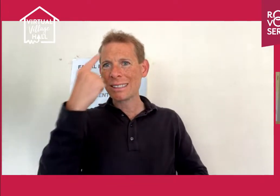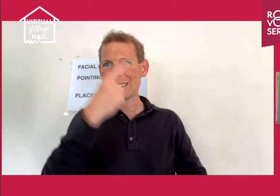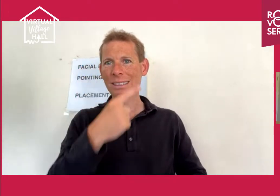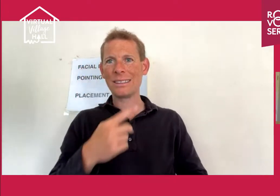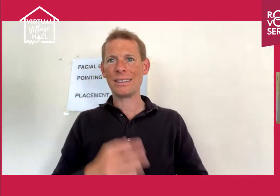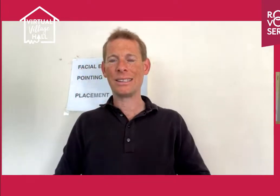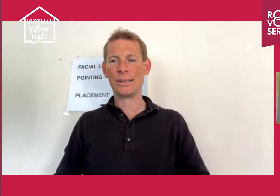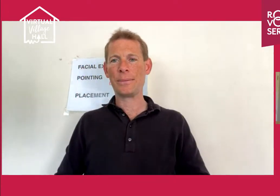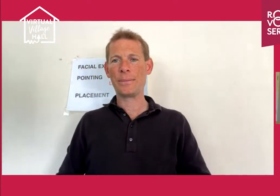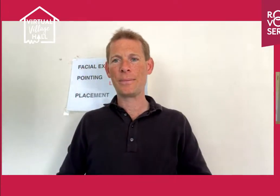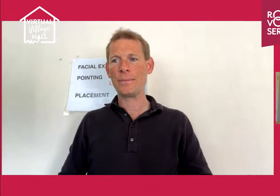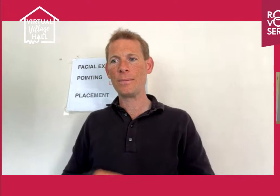she's pretty,